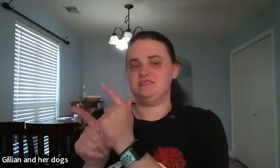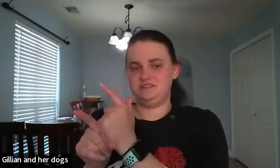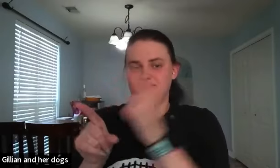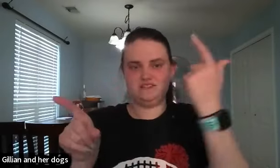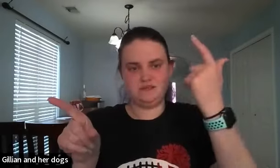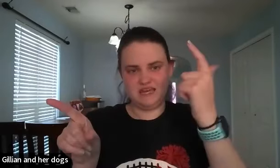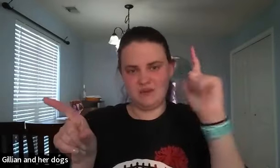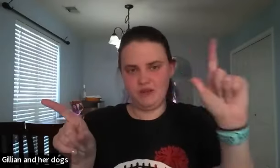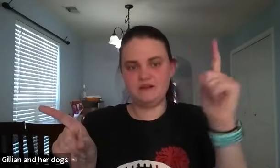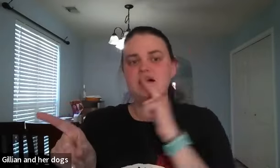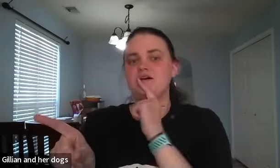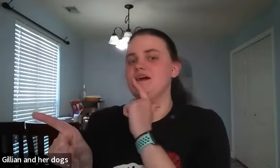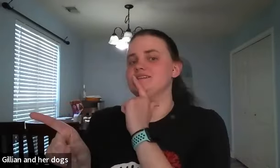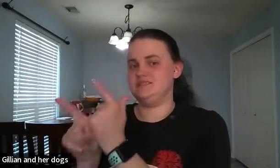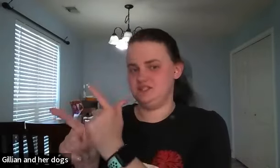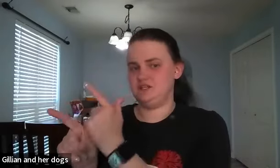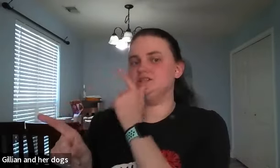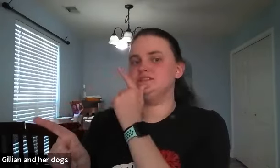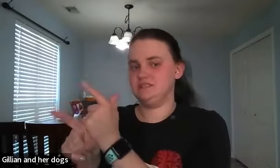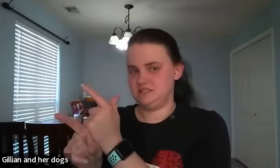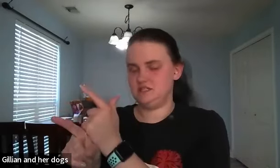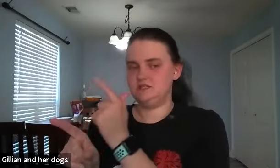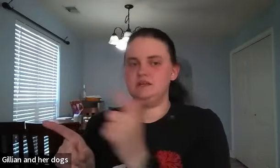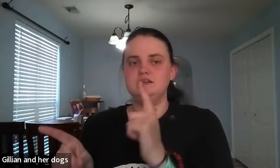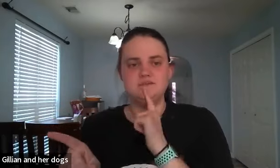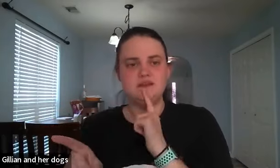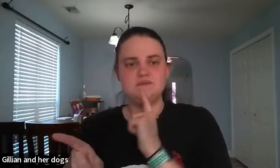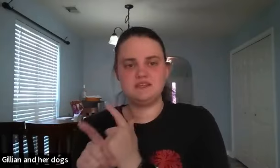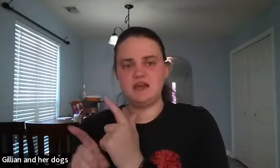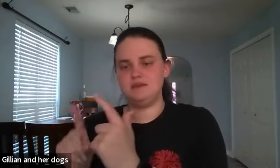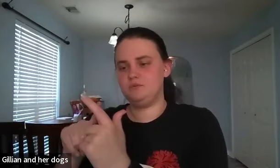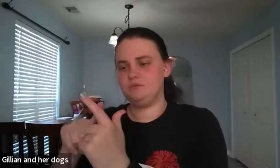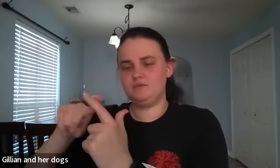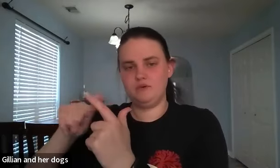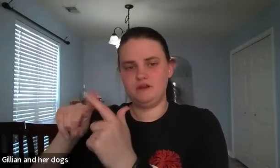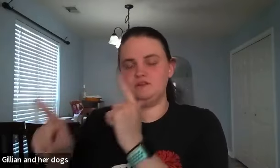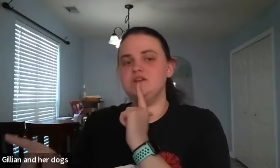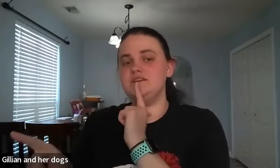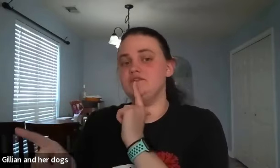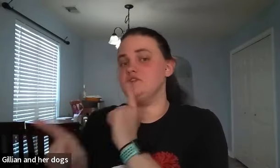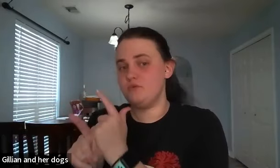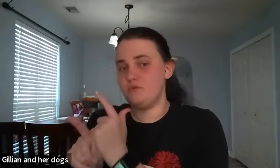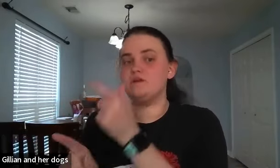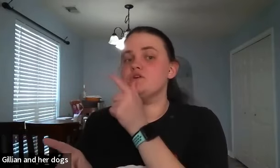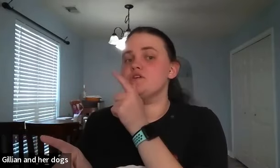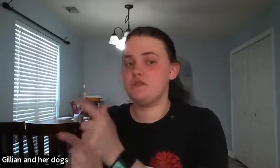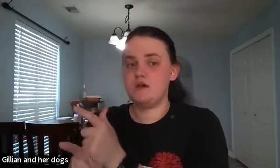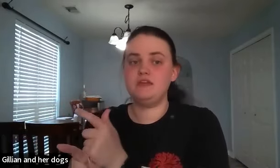sister. So it's that weird L. Yeah, sister. Sometimes I will put the pointer. If you do the pointer or the thumb, either